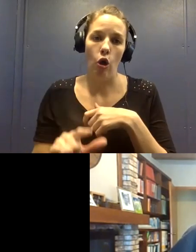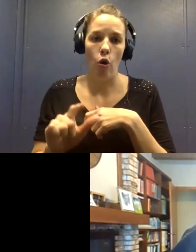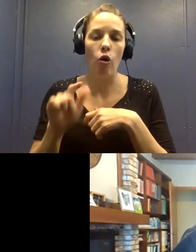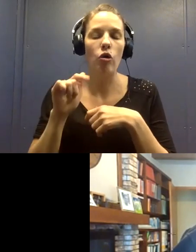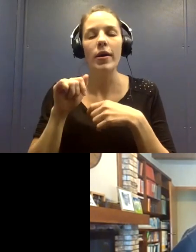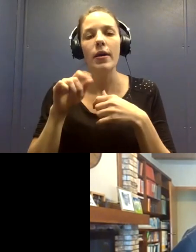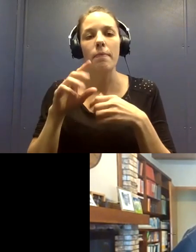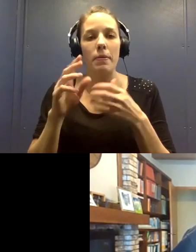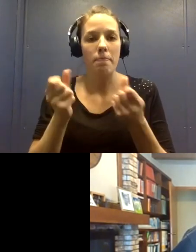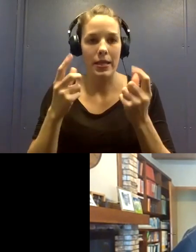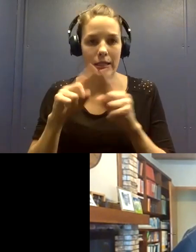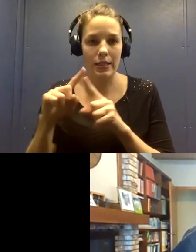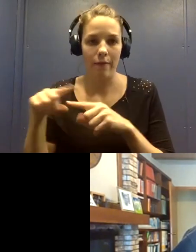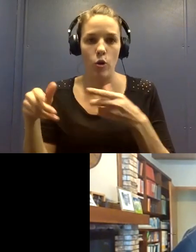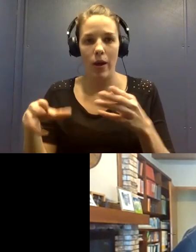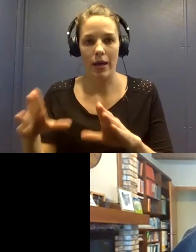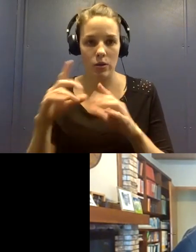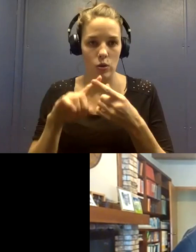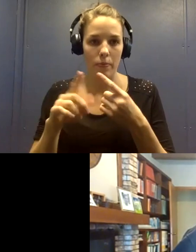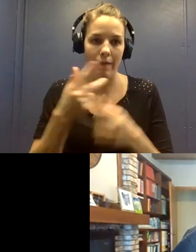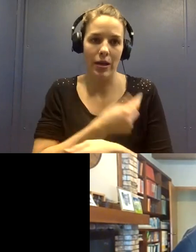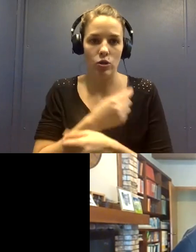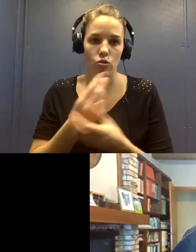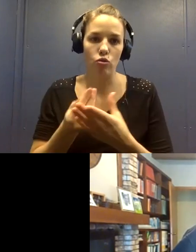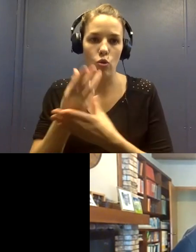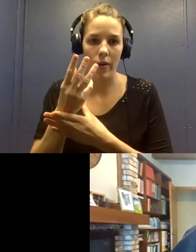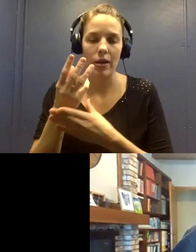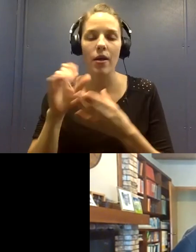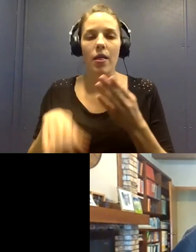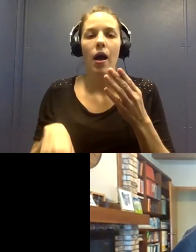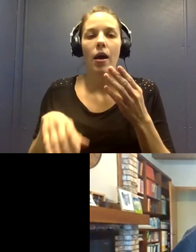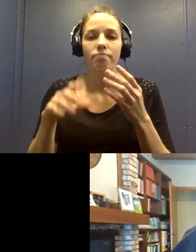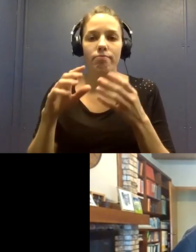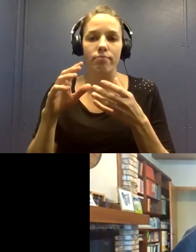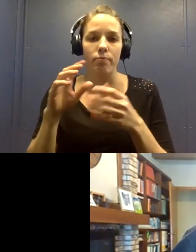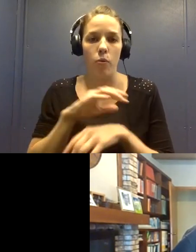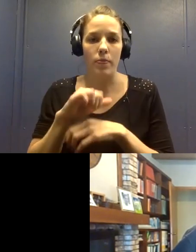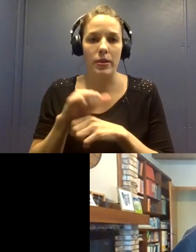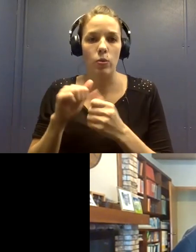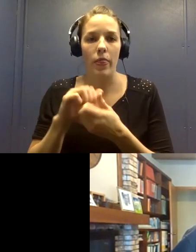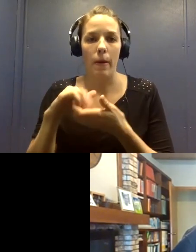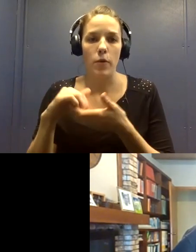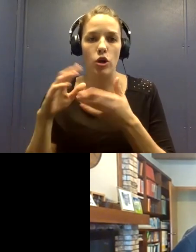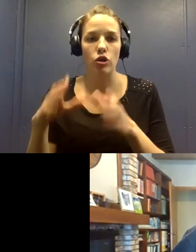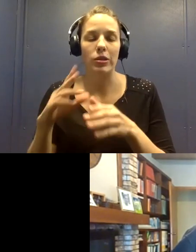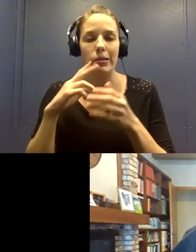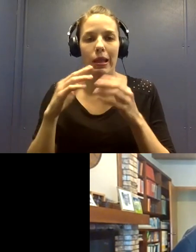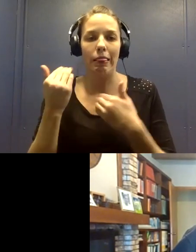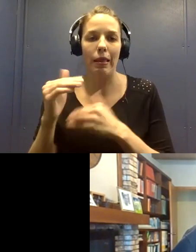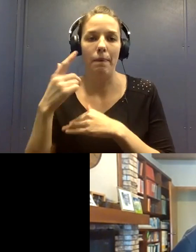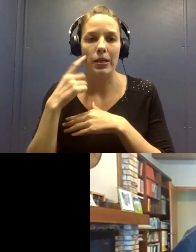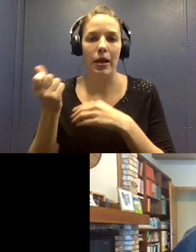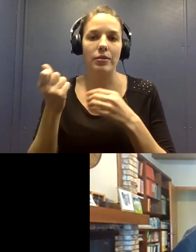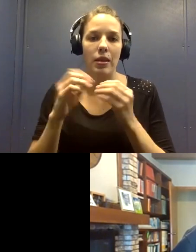ways to be vaccinated is growing. Appointments through our partners also remain limited because of the number of